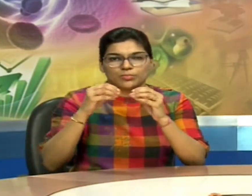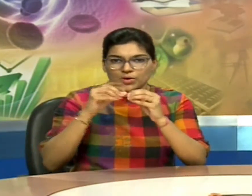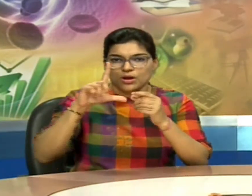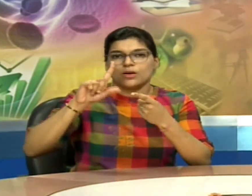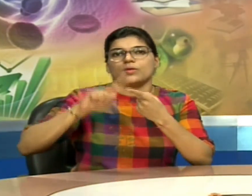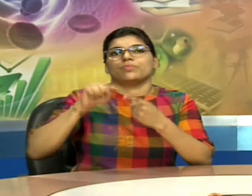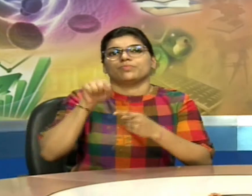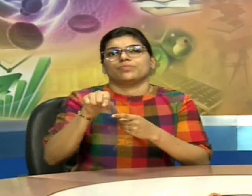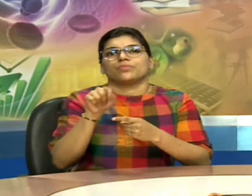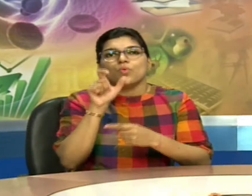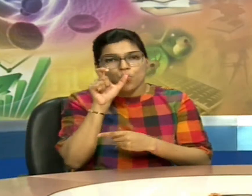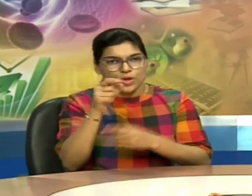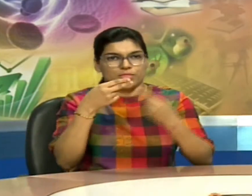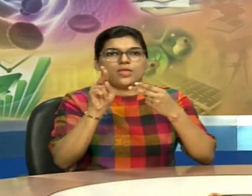materials.